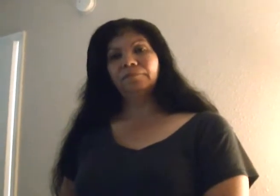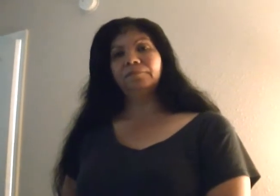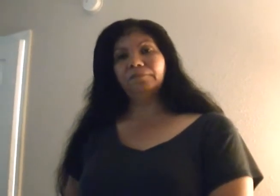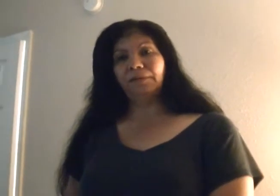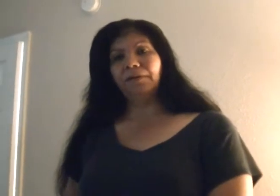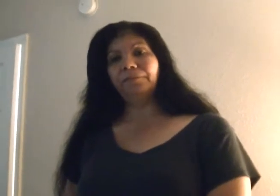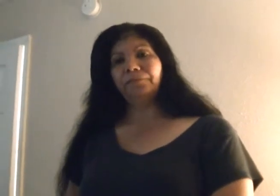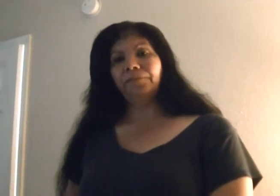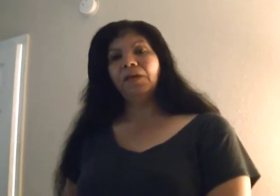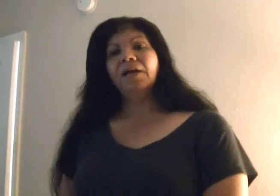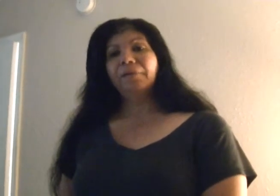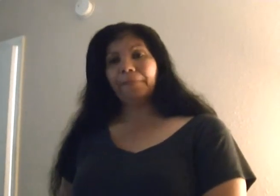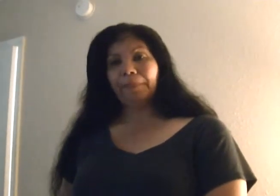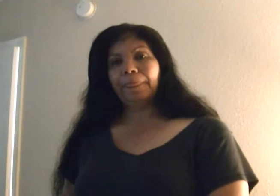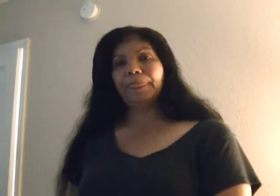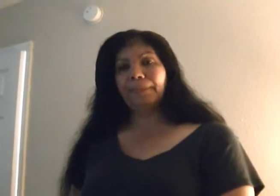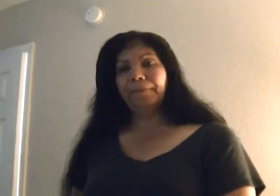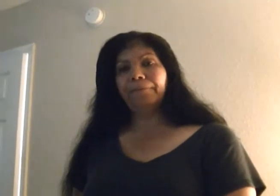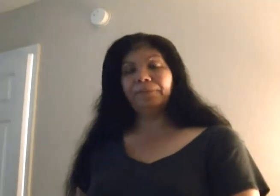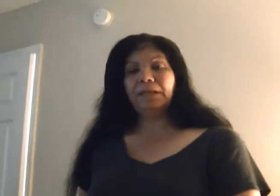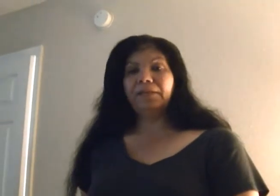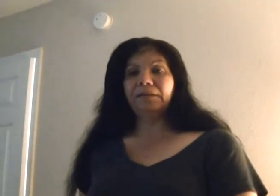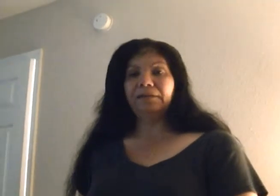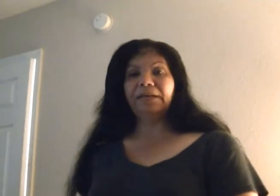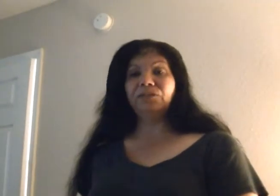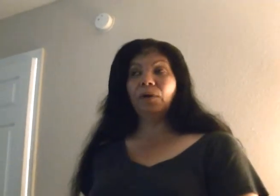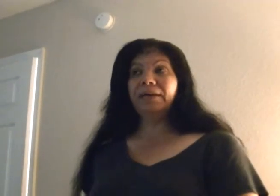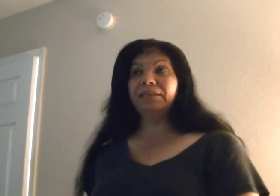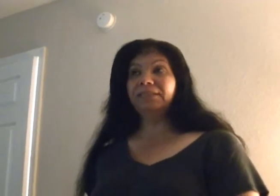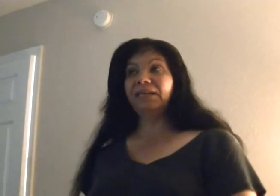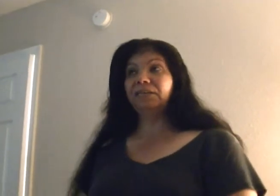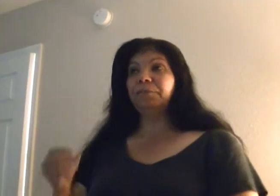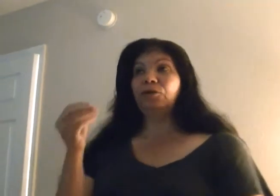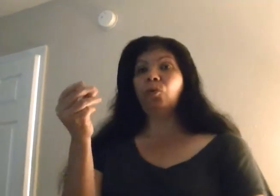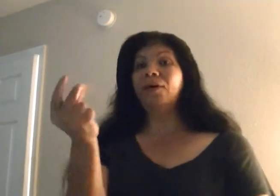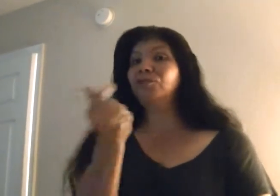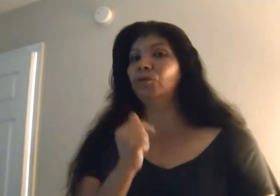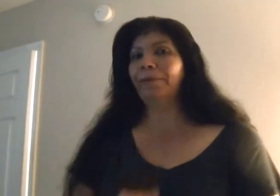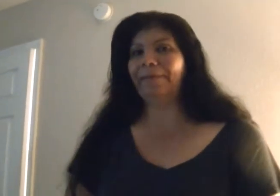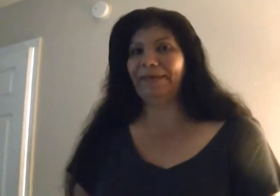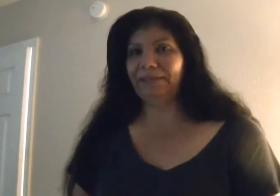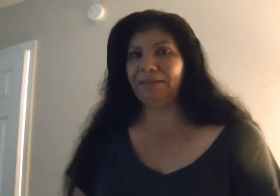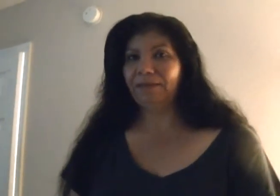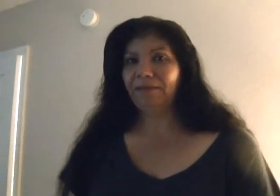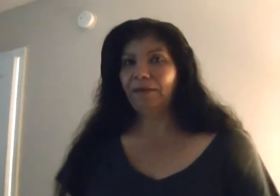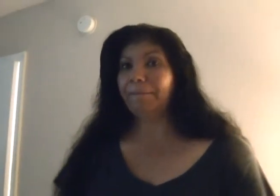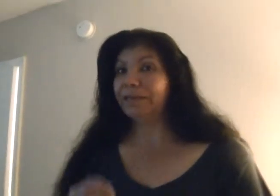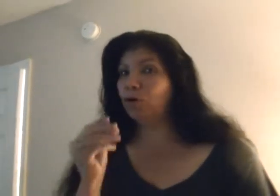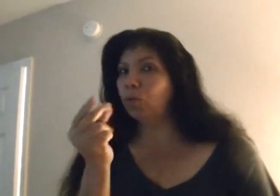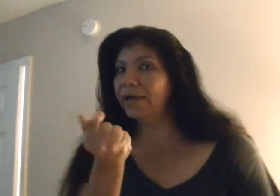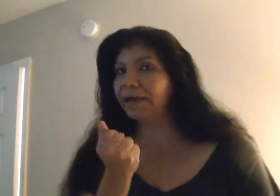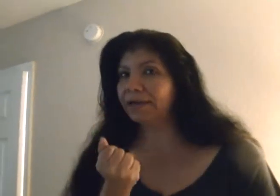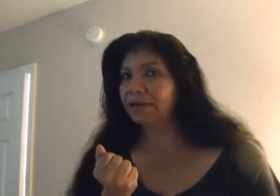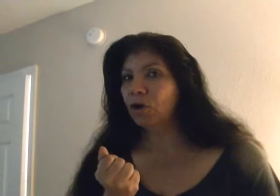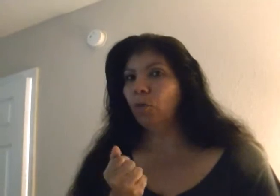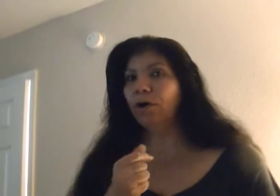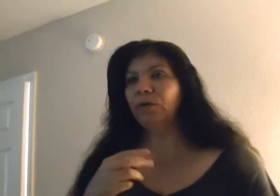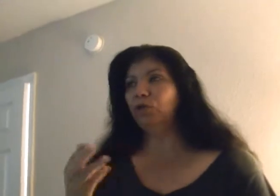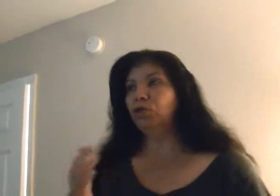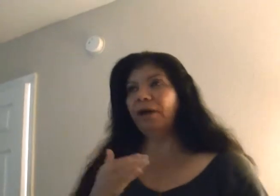then go and get it right. And then the blood will cleanse you. That's why He says be quick to repent. Yeah. Be quick. Mm-hmm. When you have